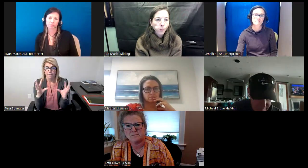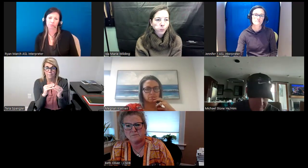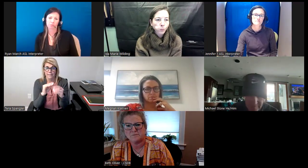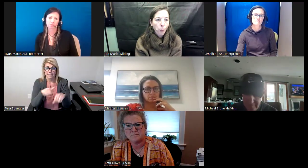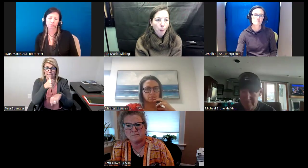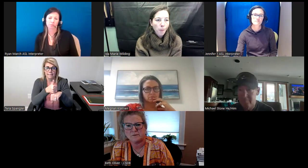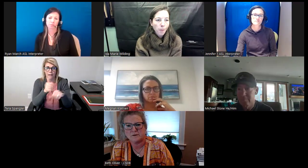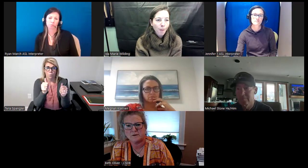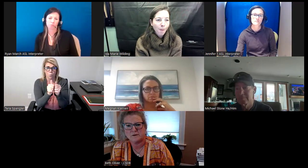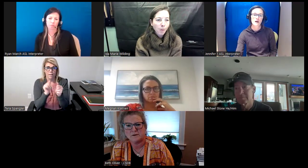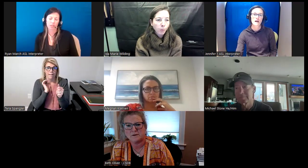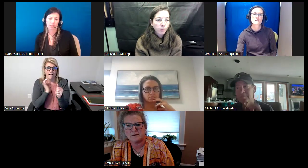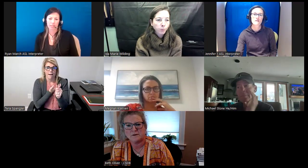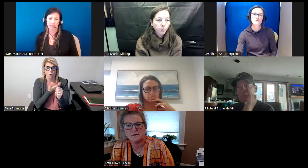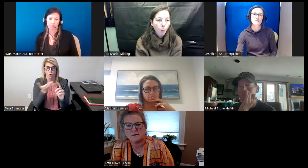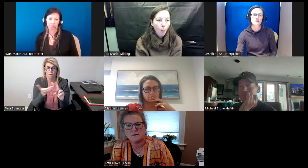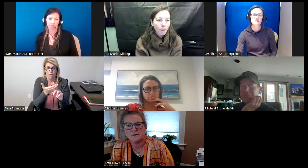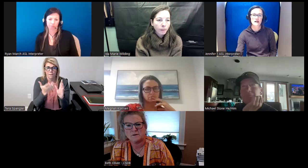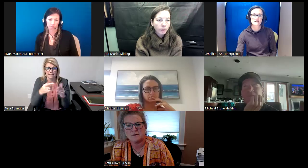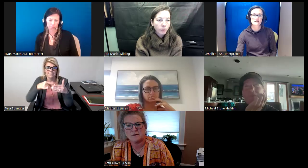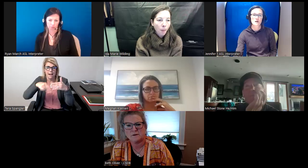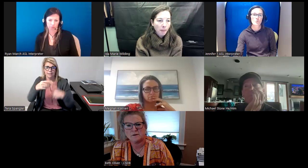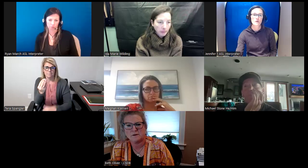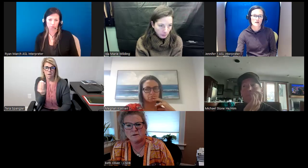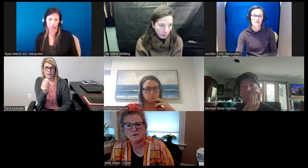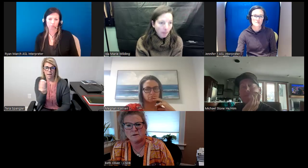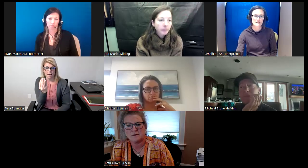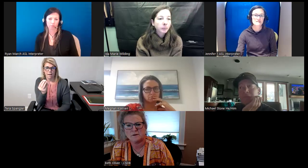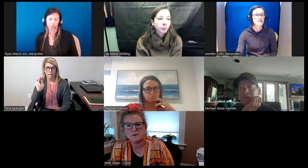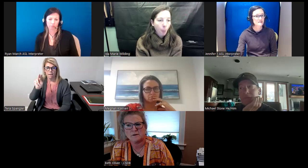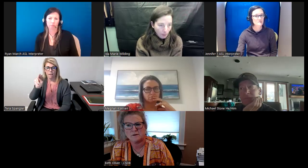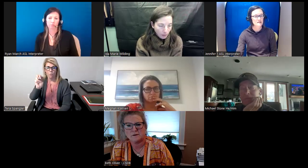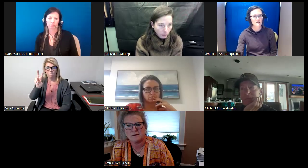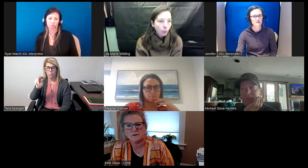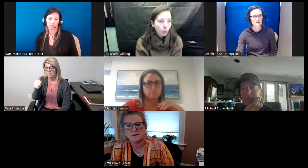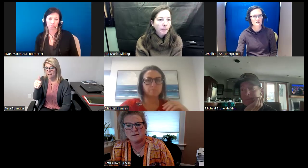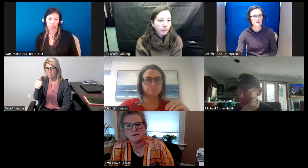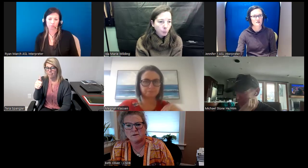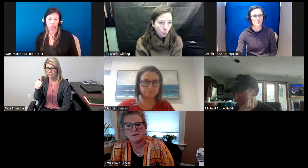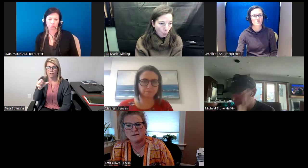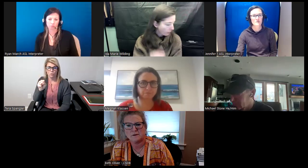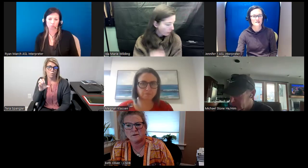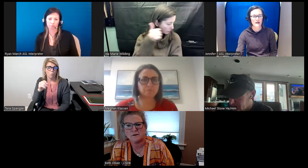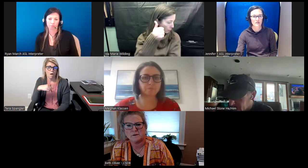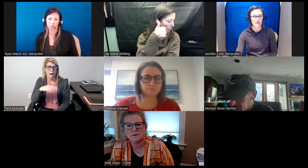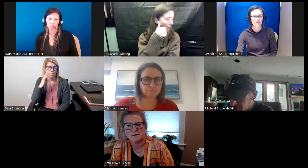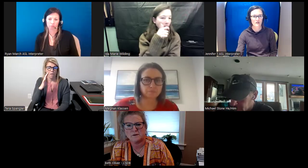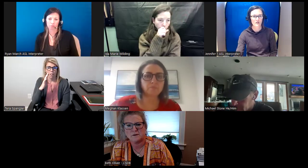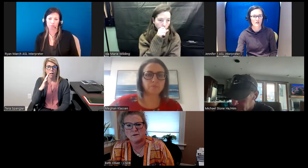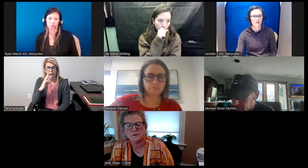I do have a meeting set with our lobbyists next Monday, November